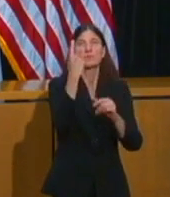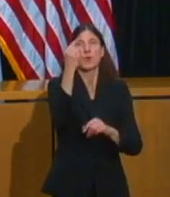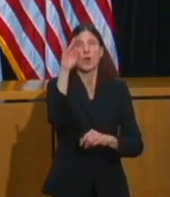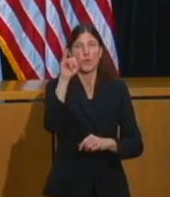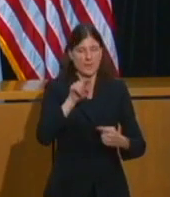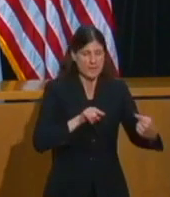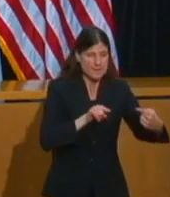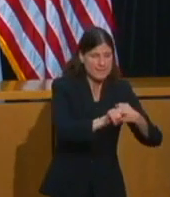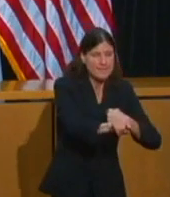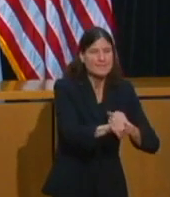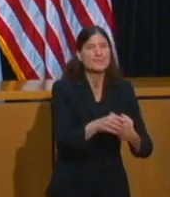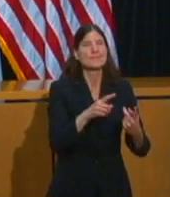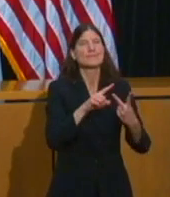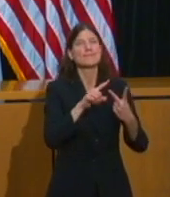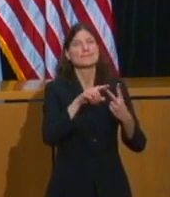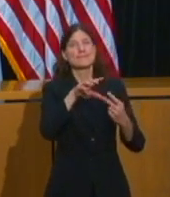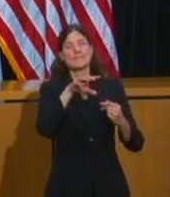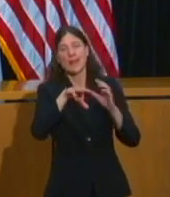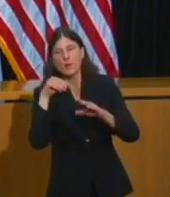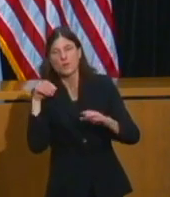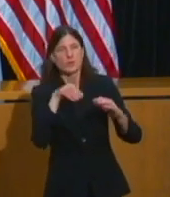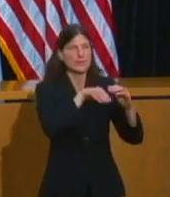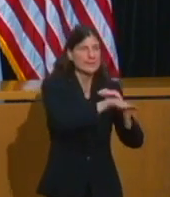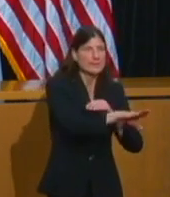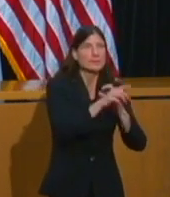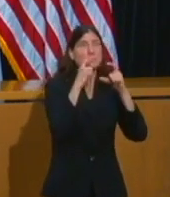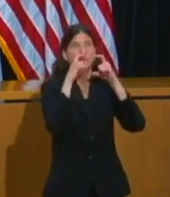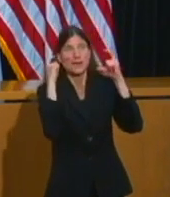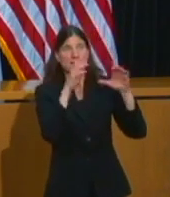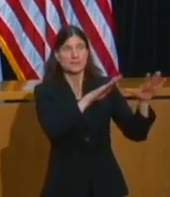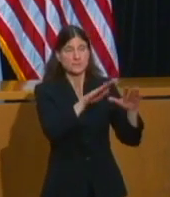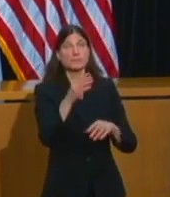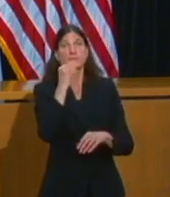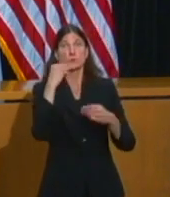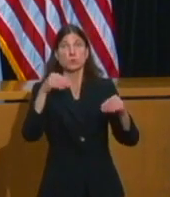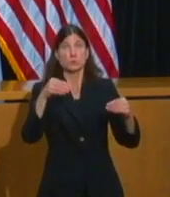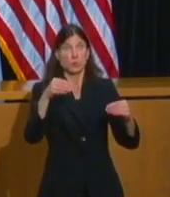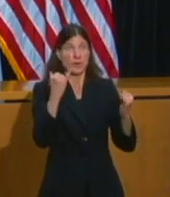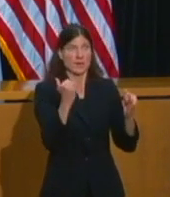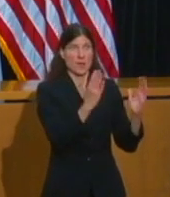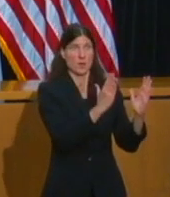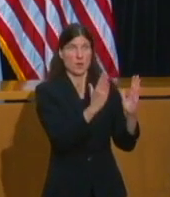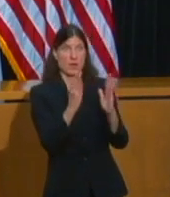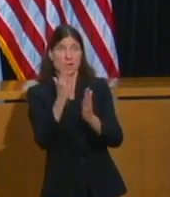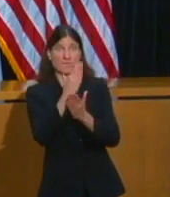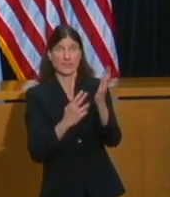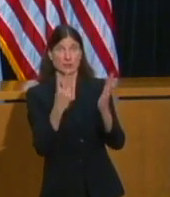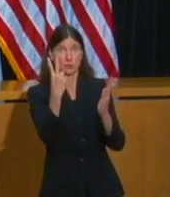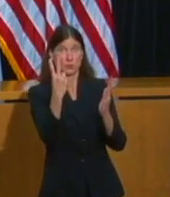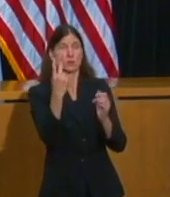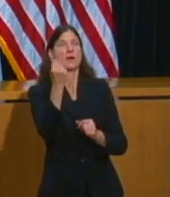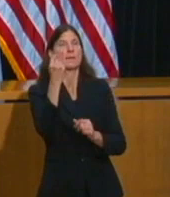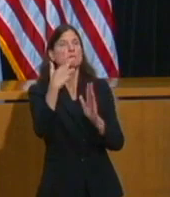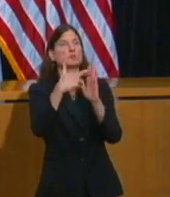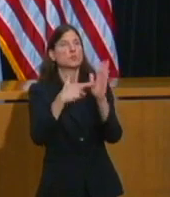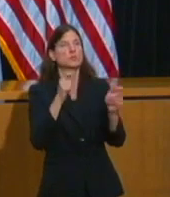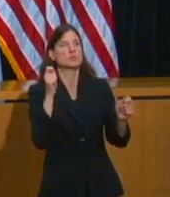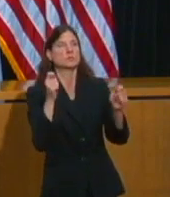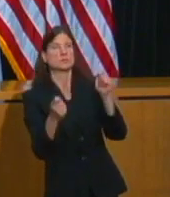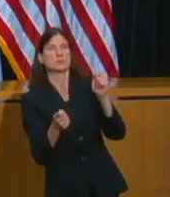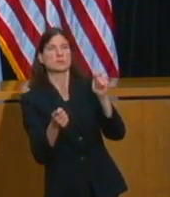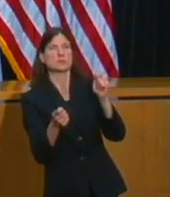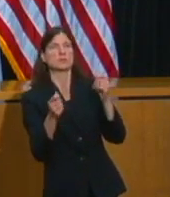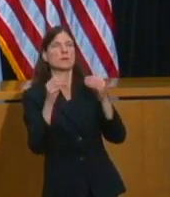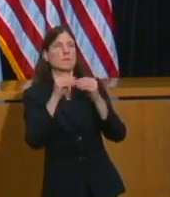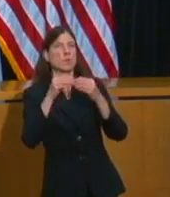who's been operating as an essential service, you'll be required to comply with these retail safety protocols within 1 week